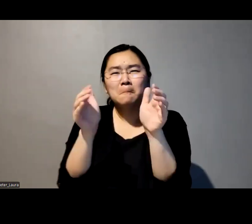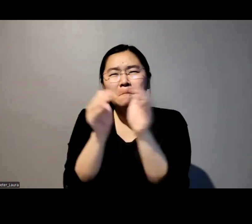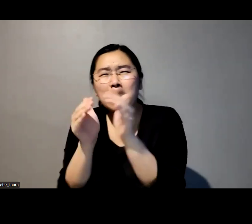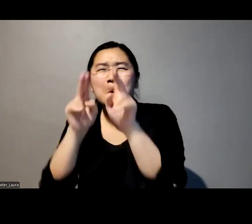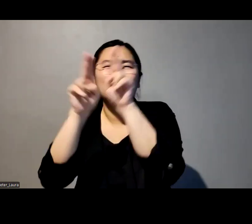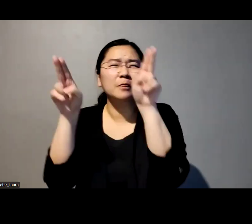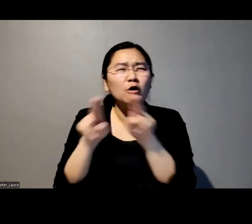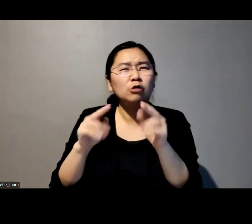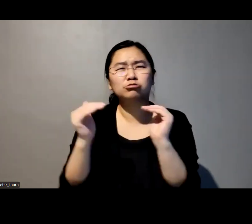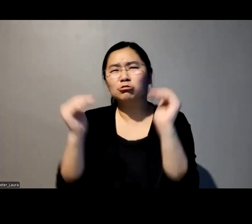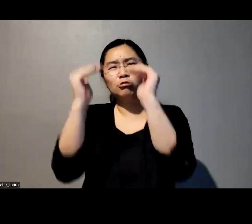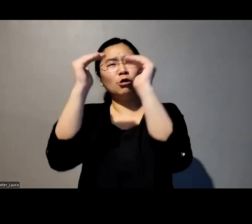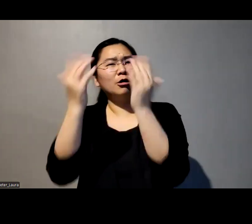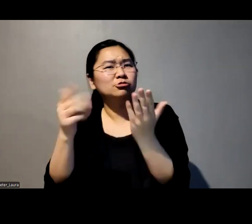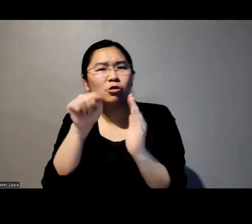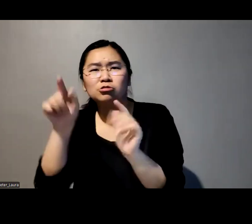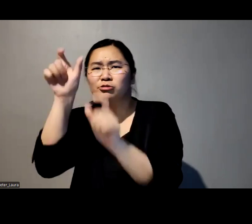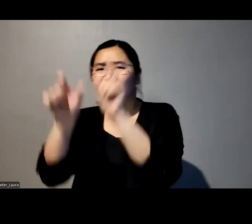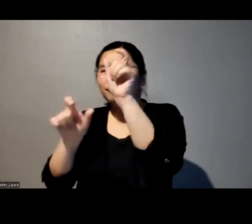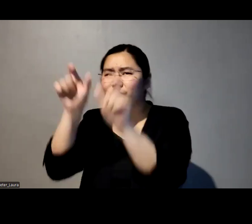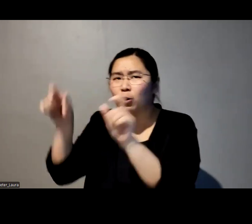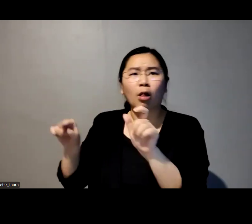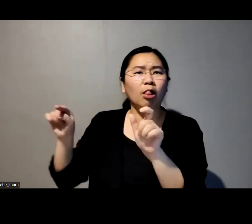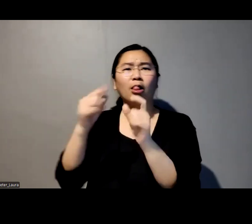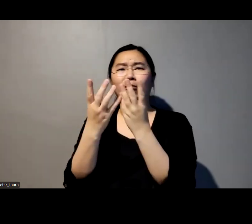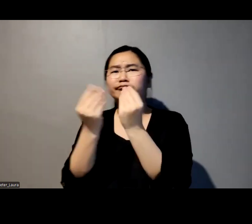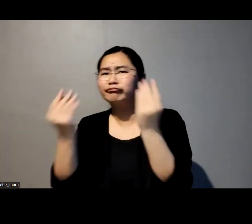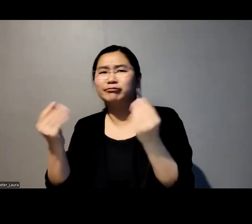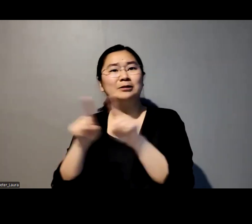and completely against the